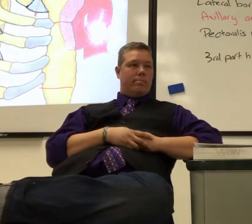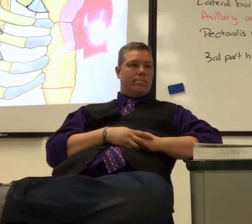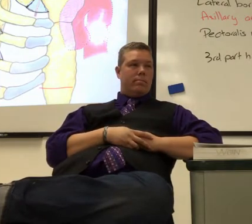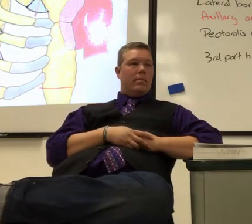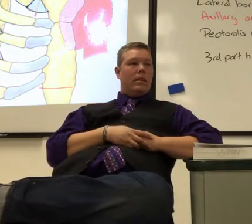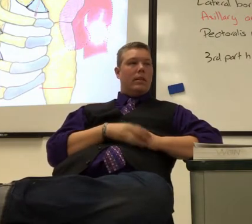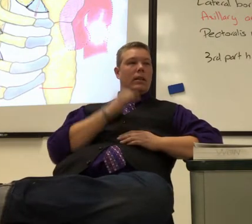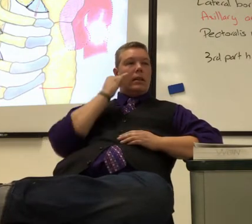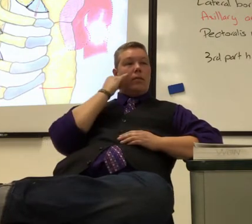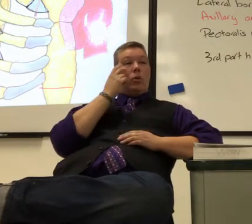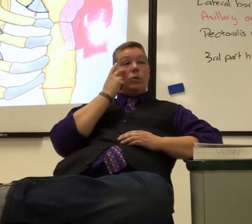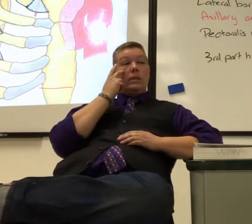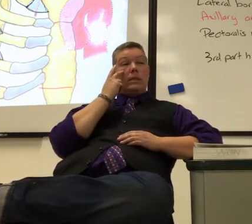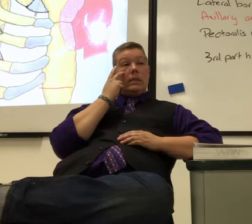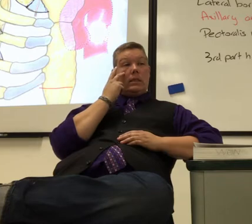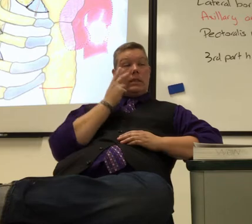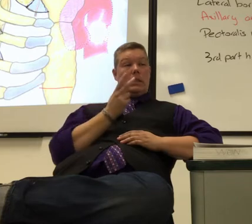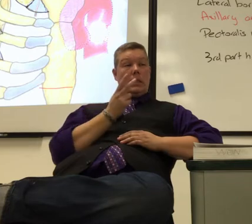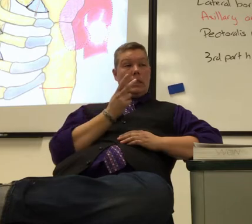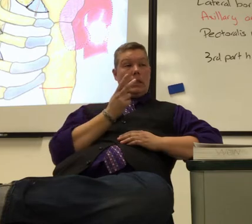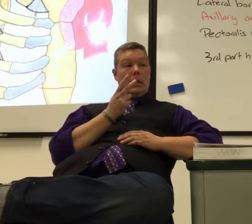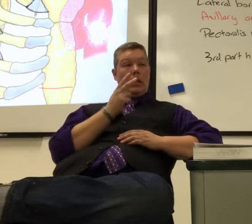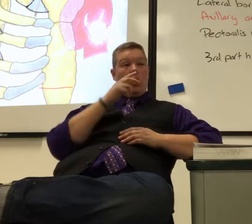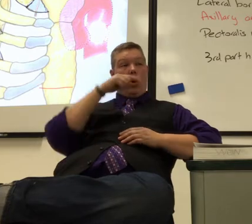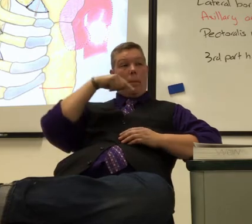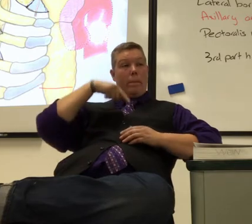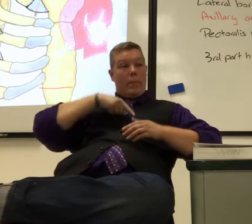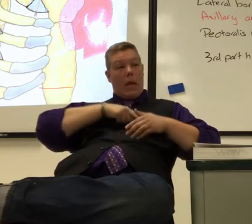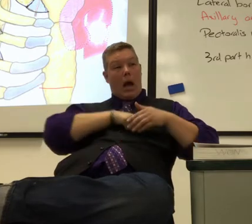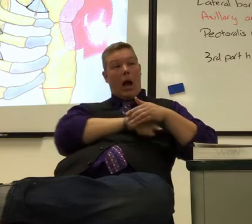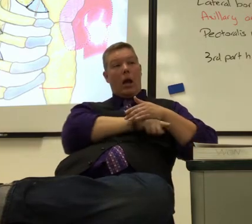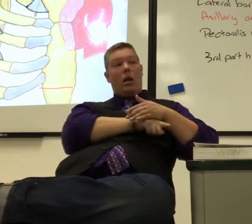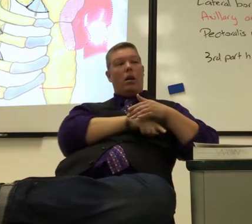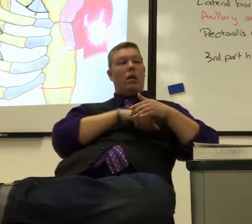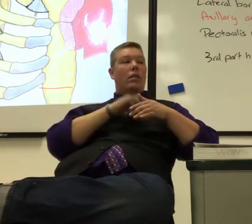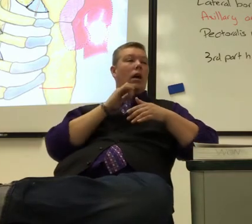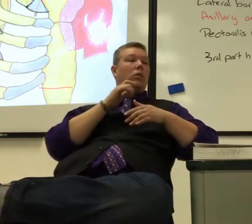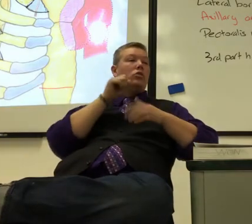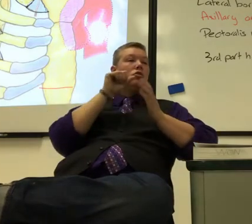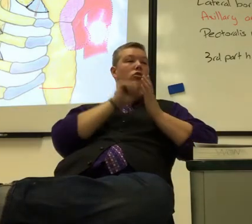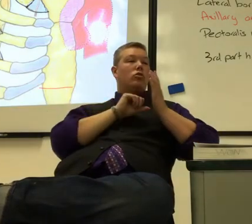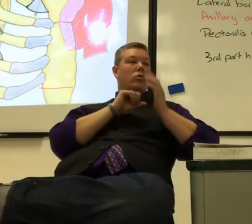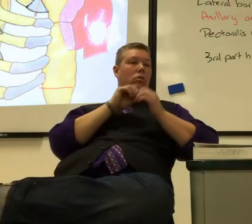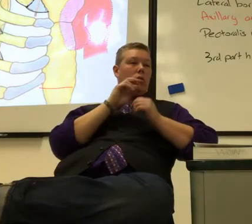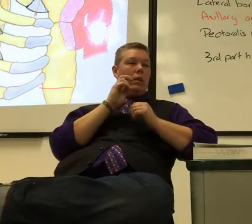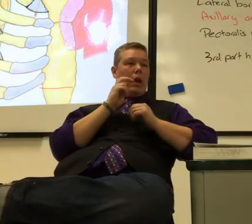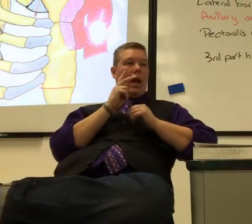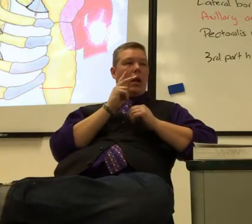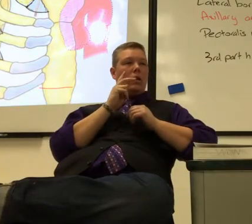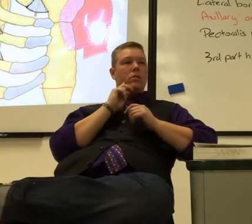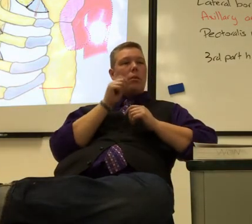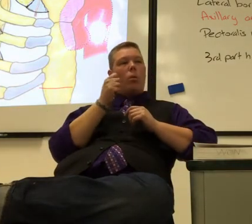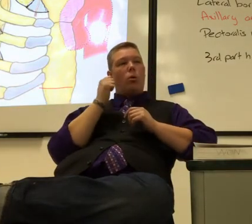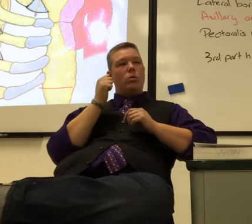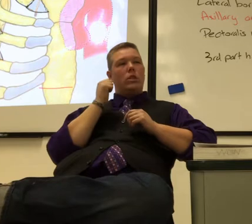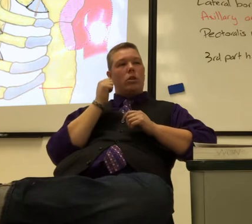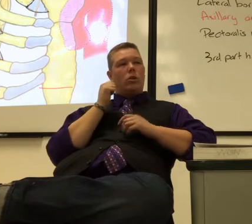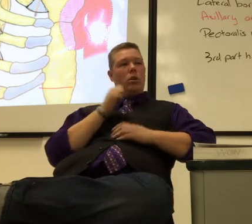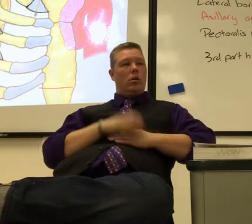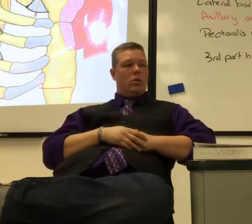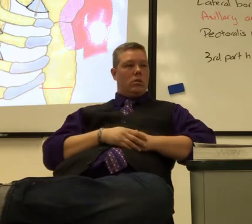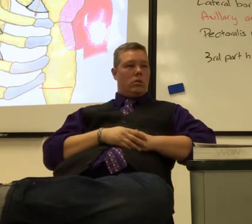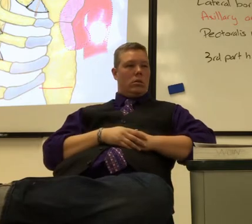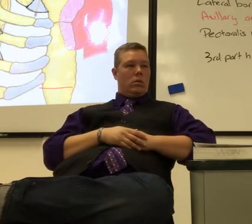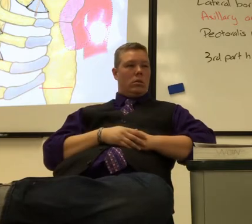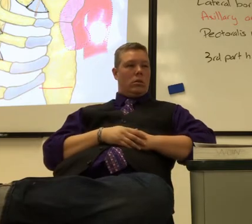If you see it going behind the surgical neck, it's the posterior one. Okay. The